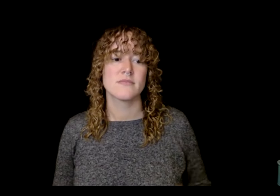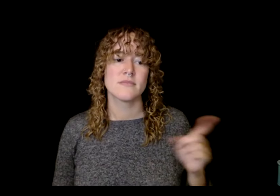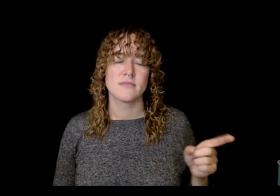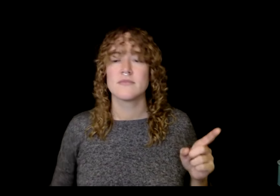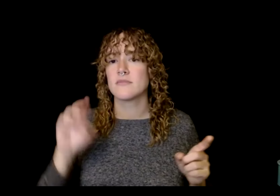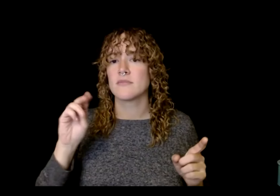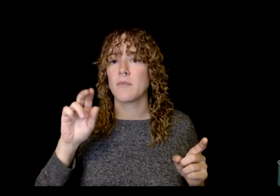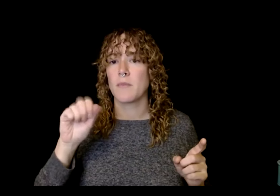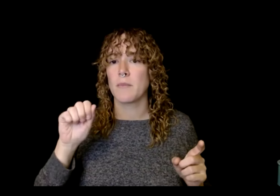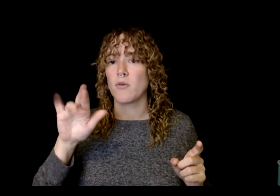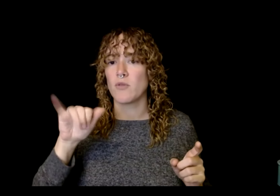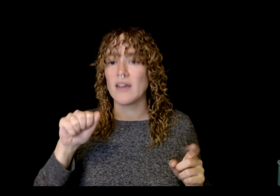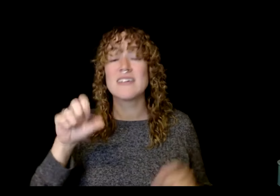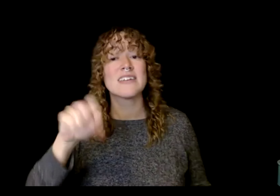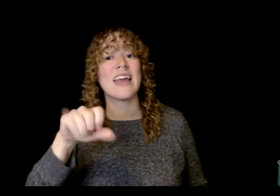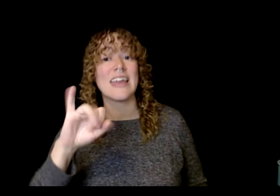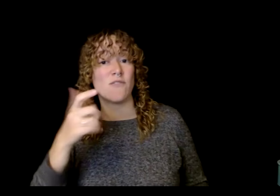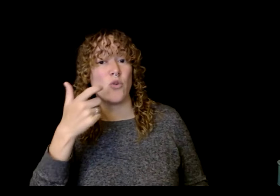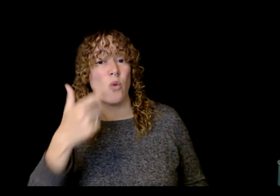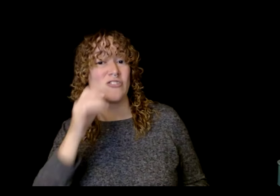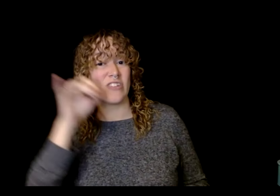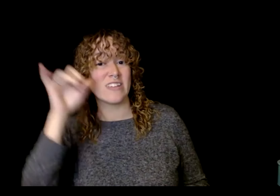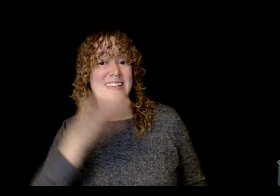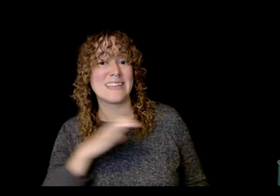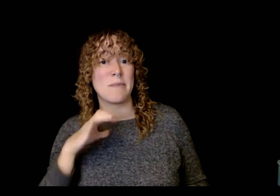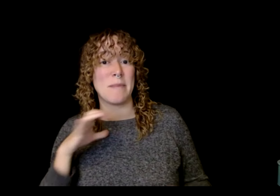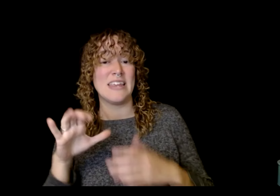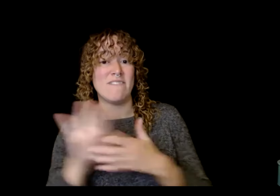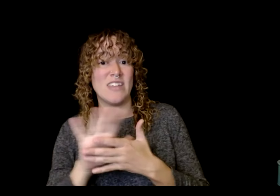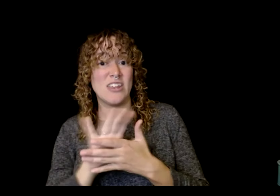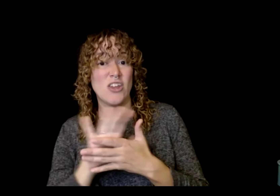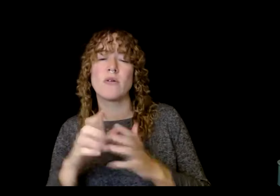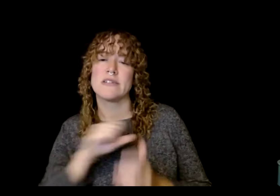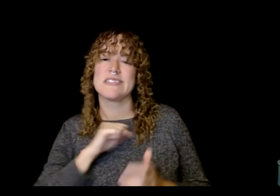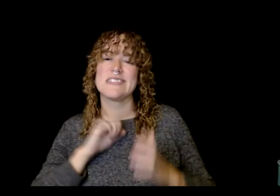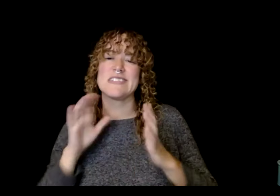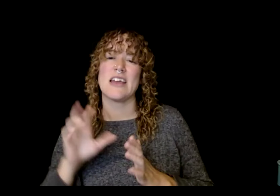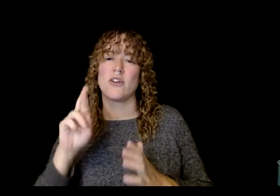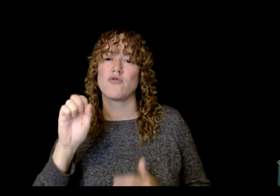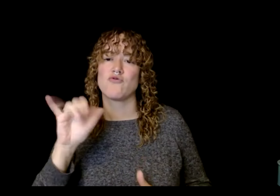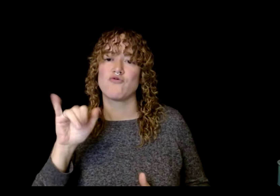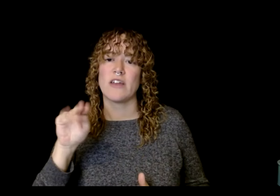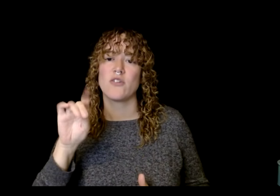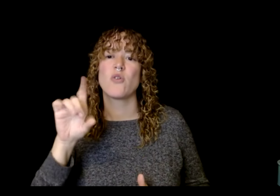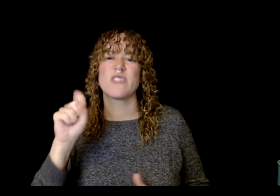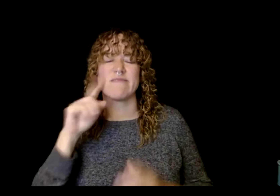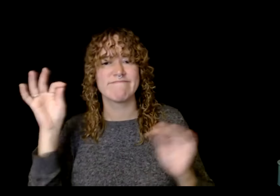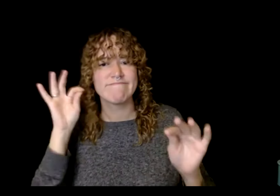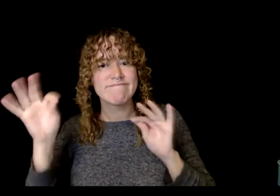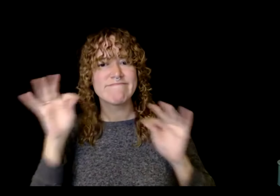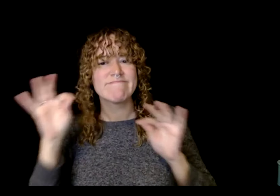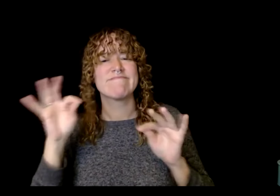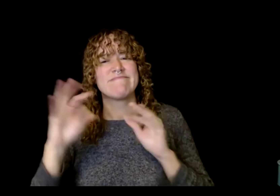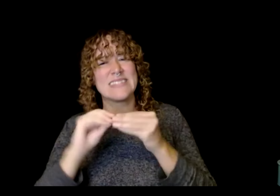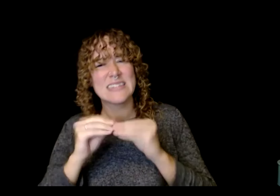you watched the committee video from yesterday, Senator Reynolds really outlines a lot of the data and studies we